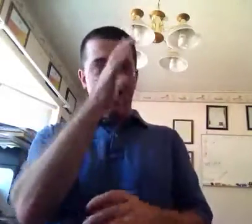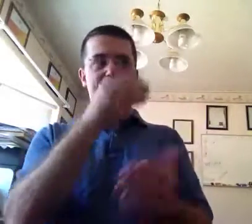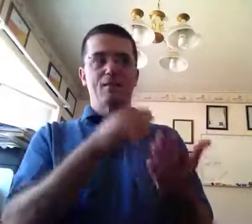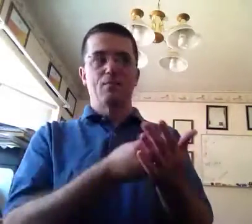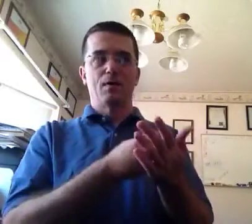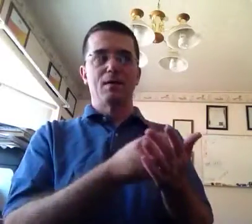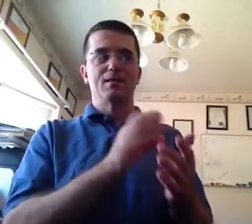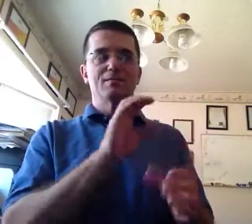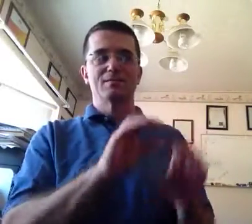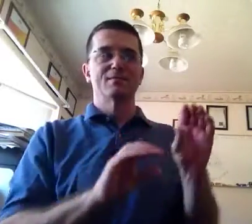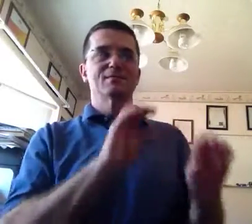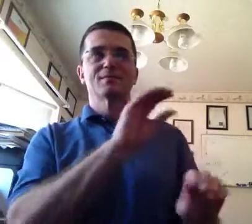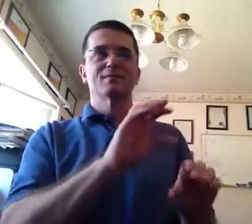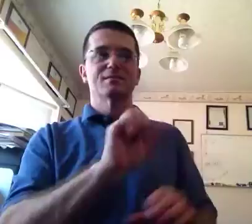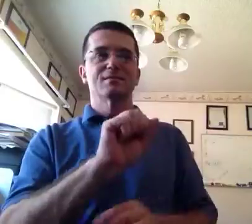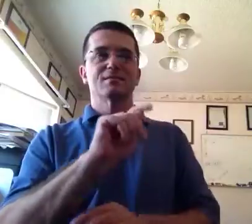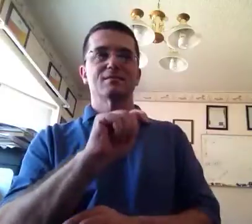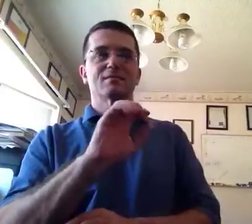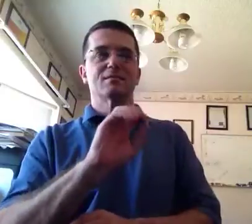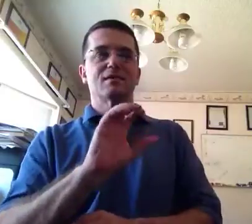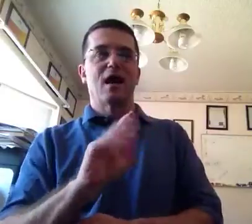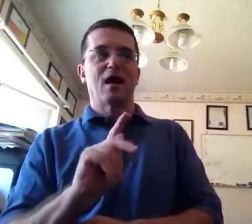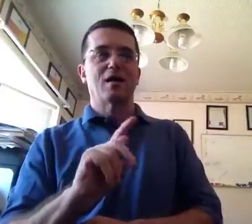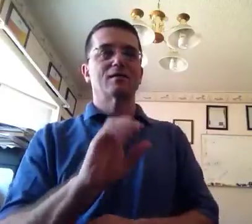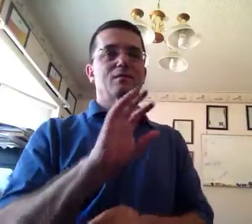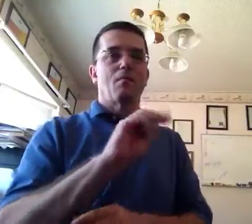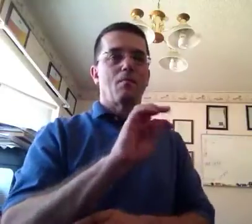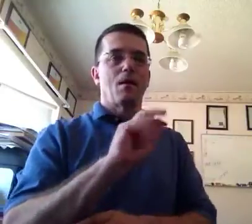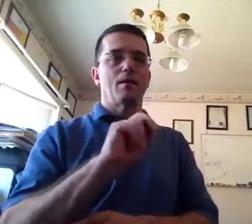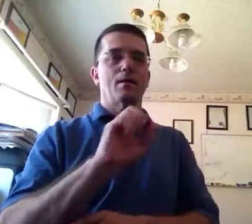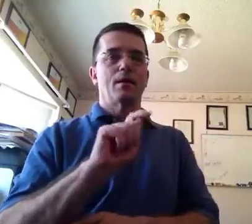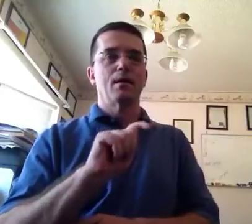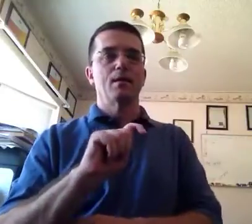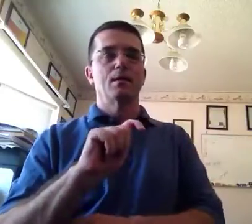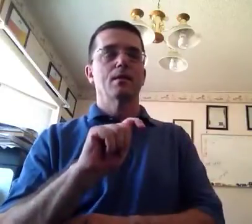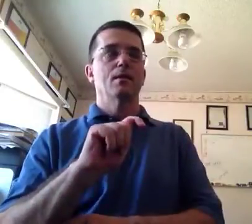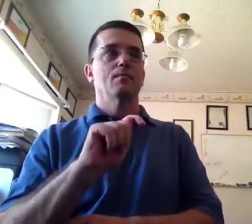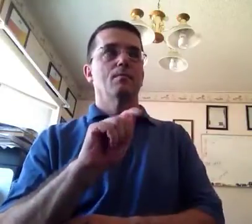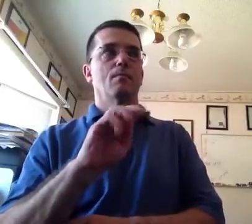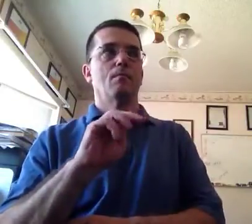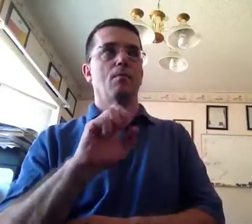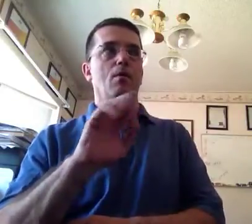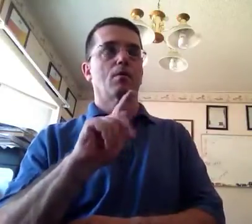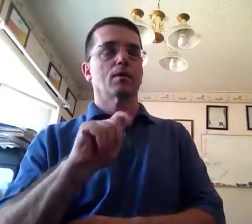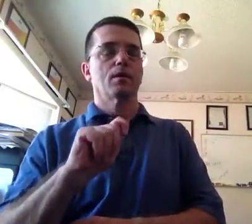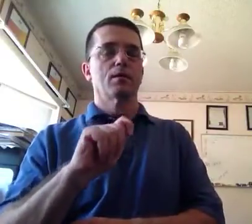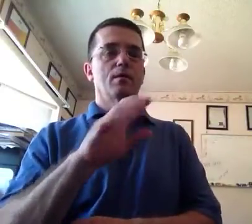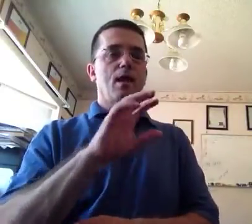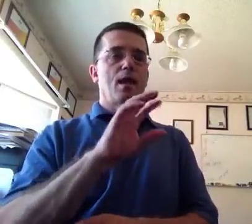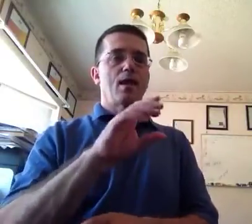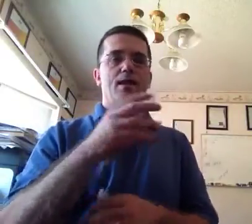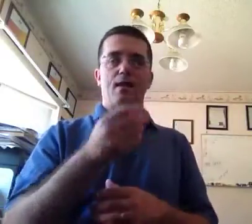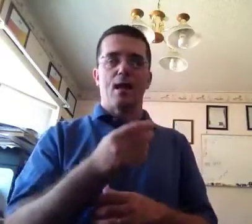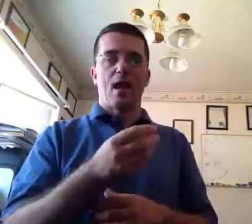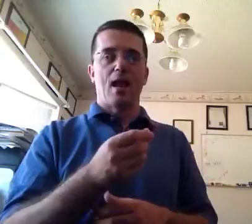stocks, some bonds, money market, and then liquid cash savings. Okay. Why don't we stay liquid out